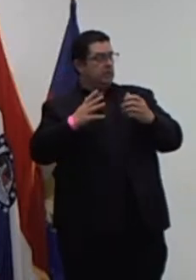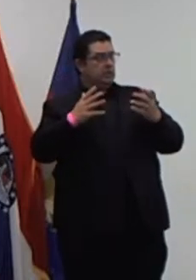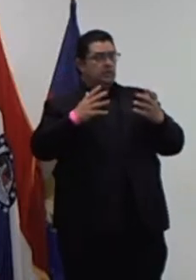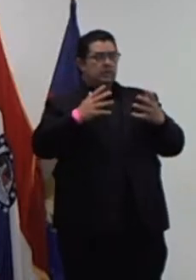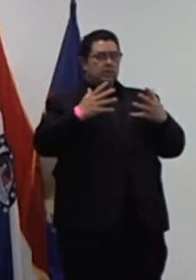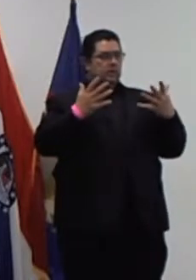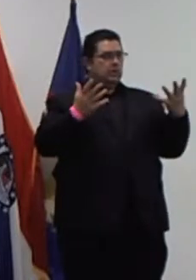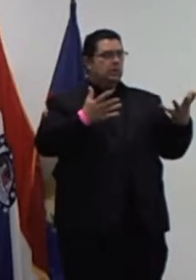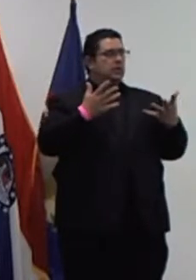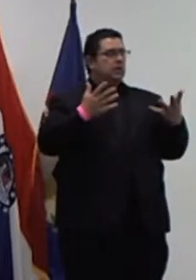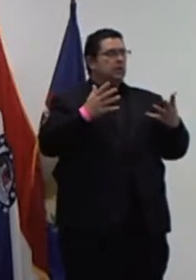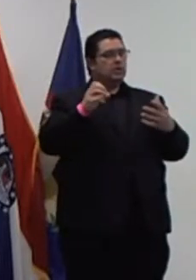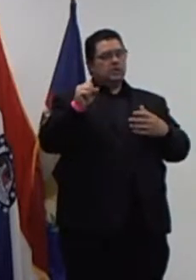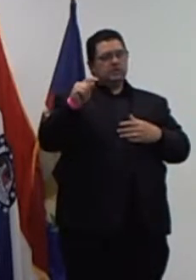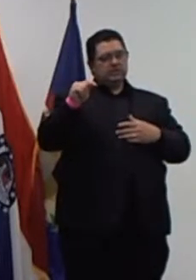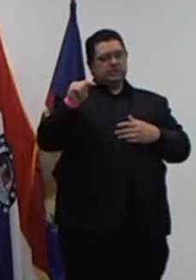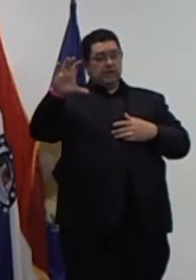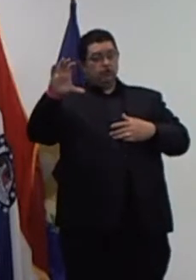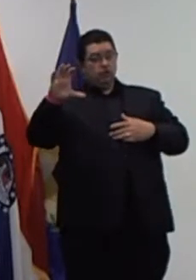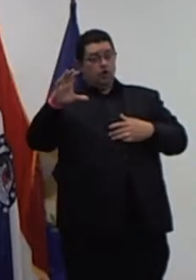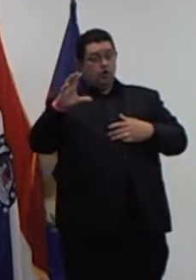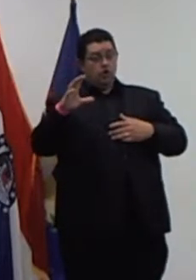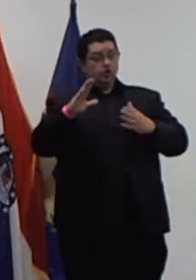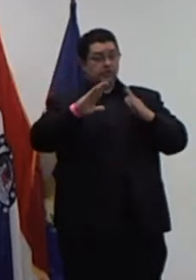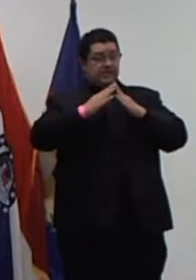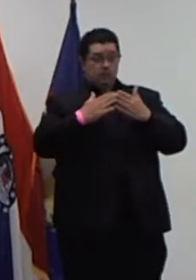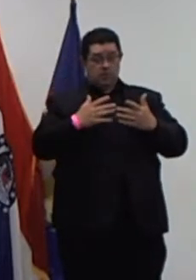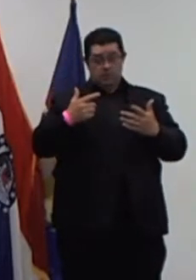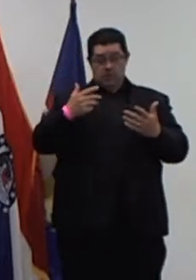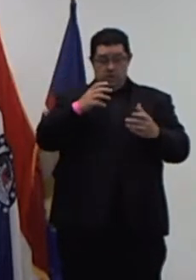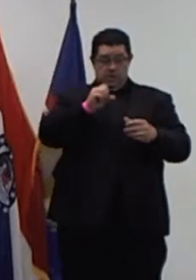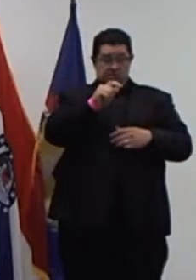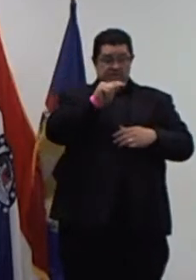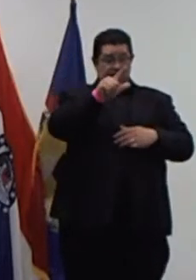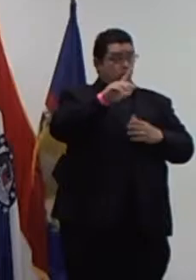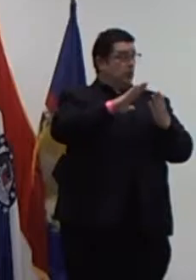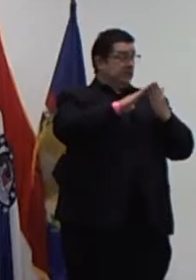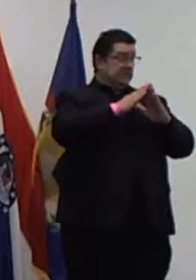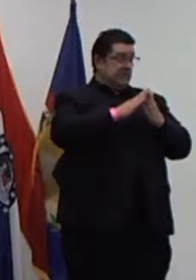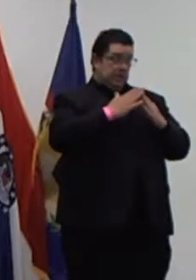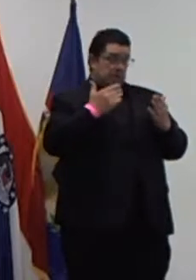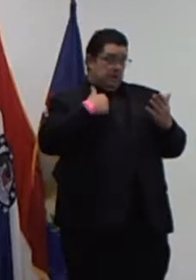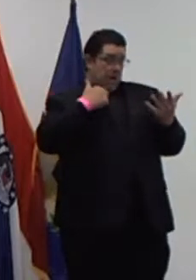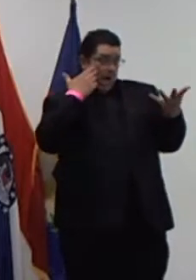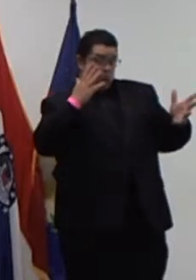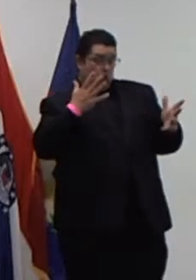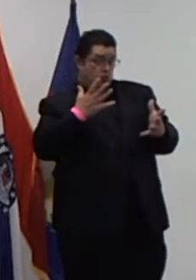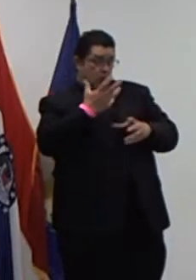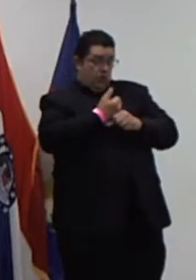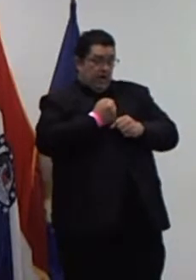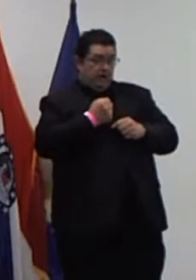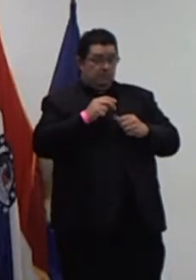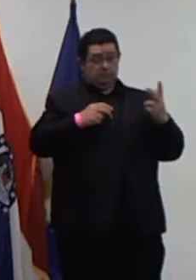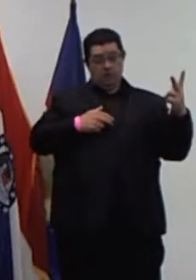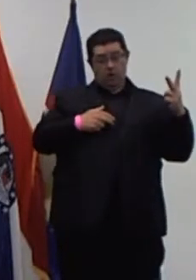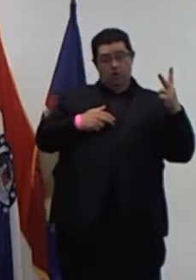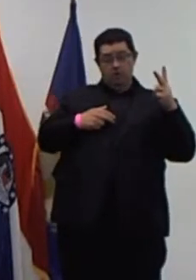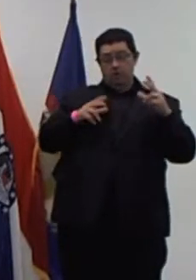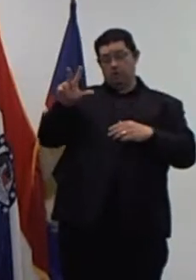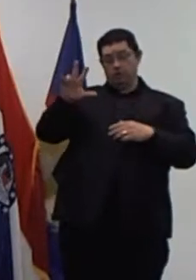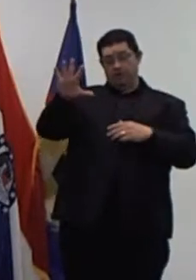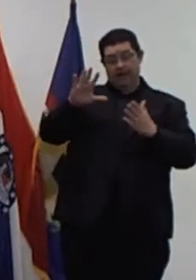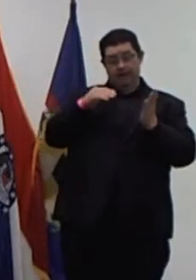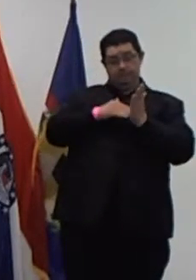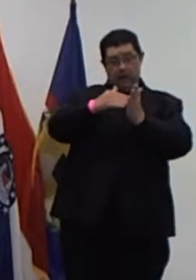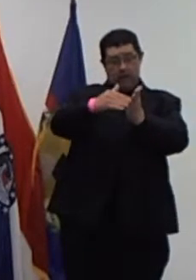greater? I mean, Well, St. Charles County, I don't know what looks like St. they're Louis struggling City's to getting spend. right now. I just don't. But 35 here's what I would say.